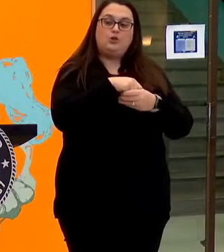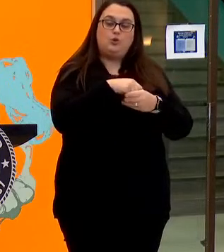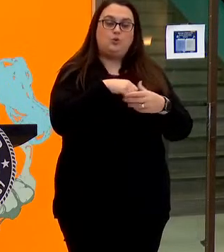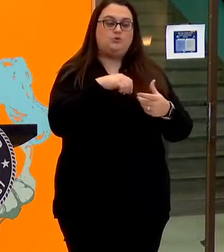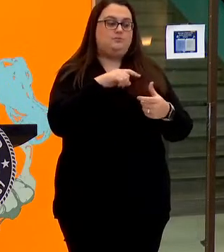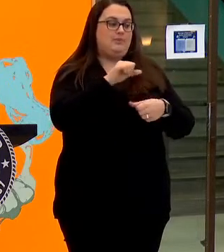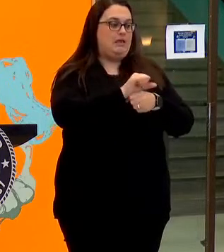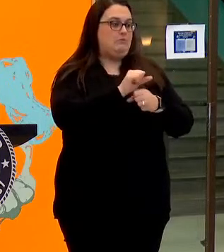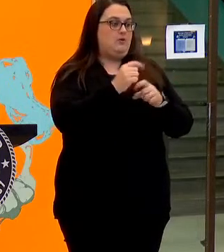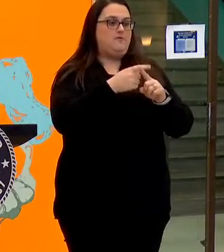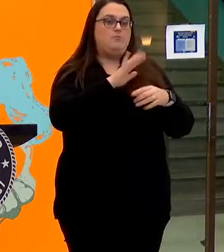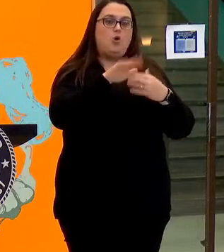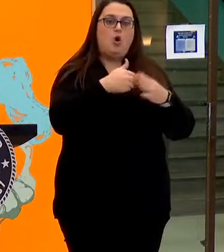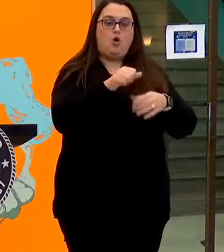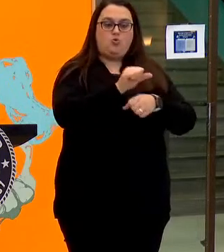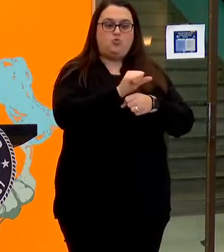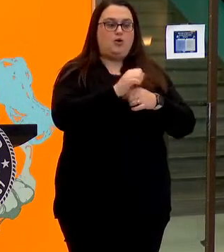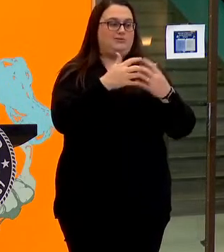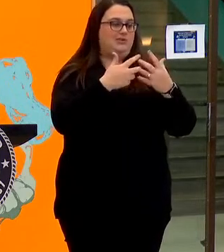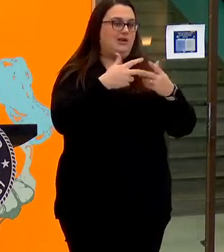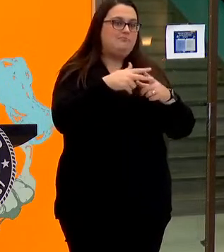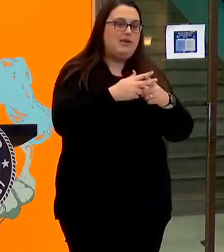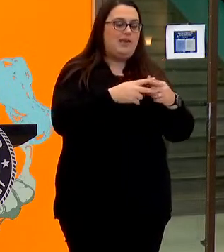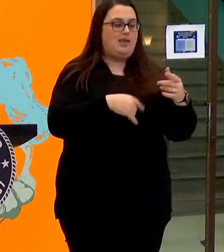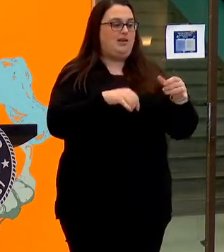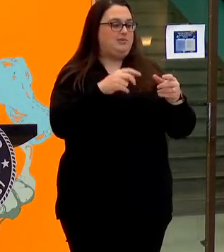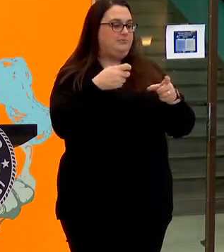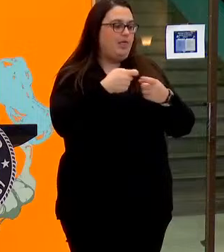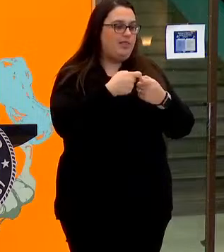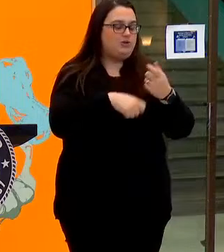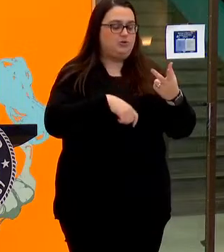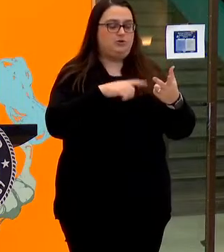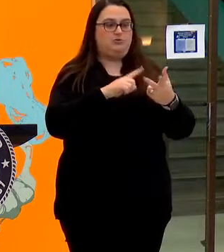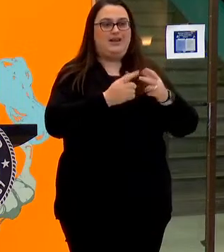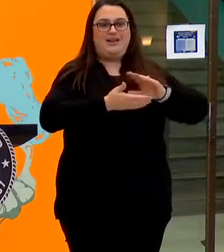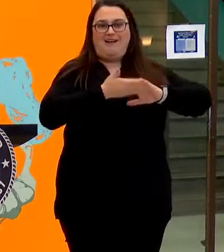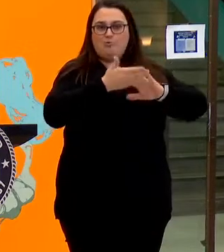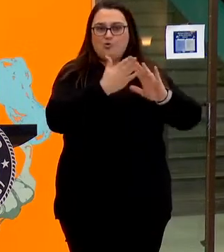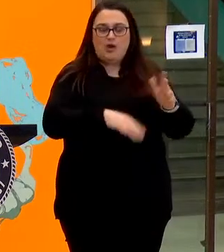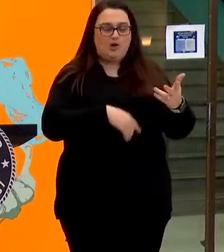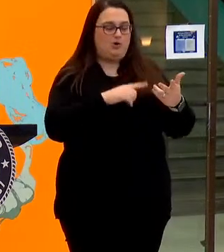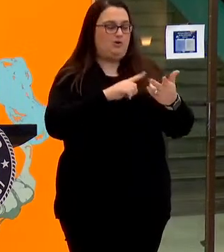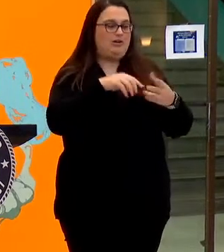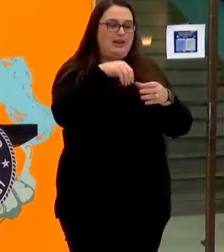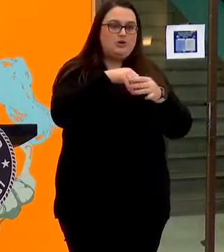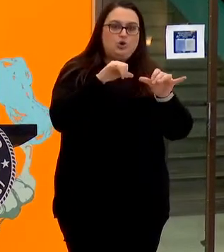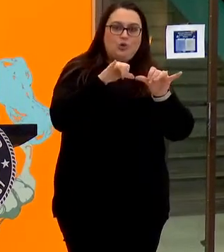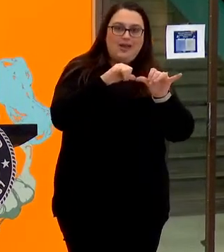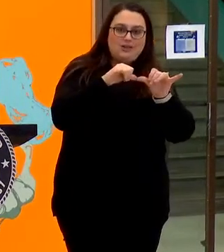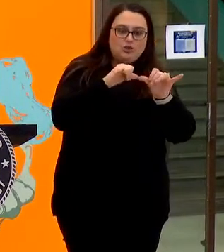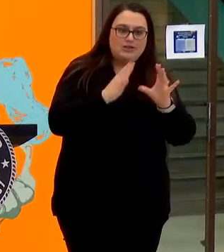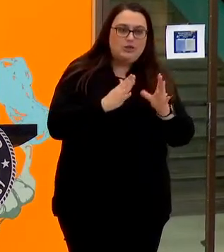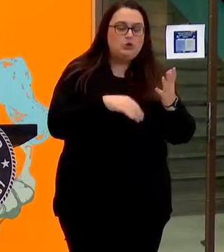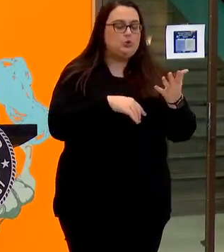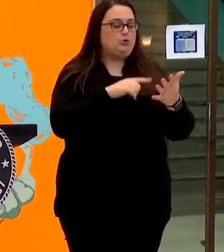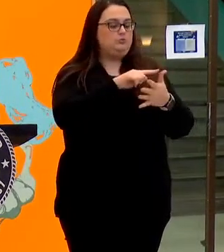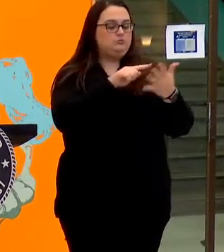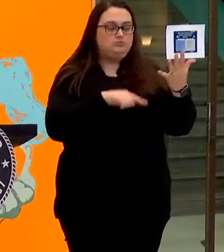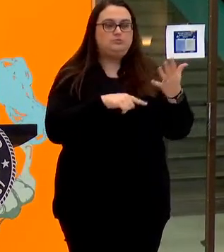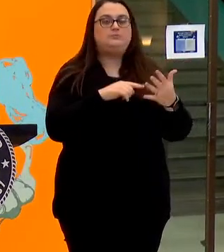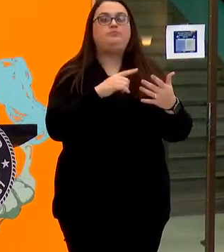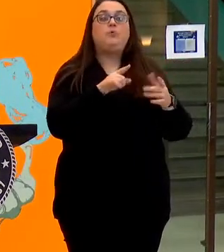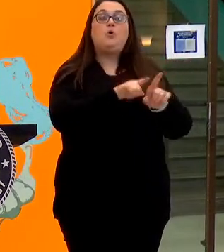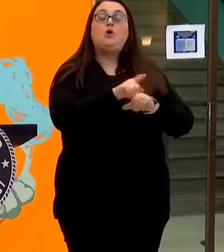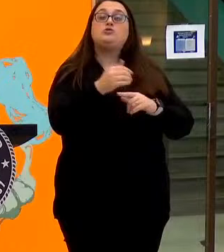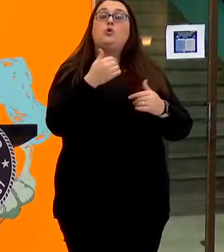includes employees from all trades, including mechanics, electricians, plant operators, internal engineers. We will